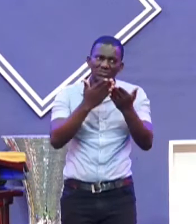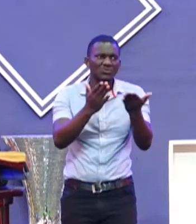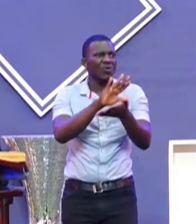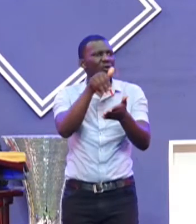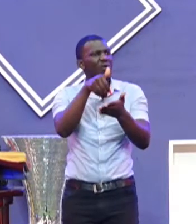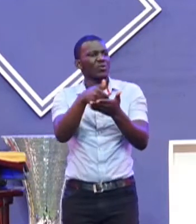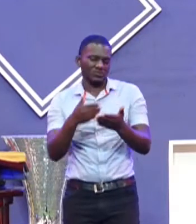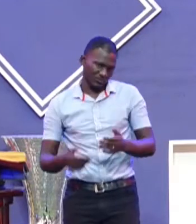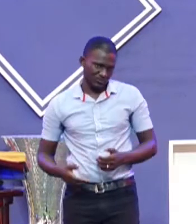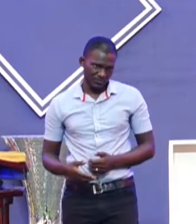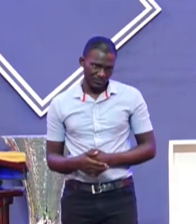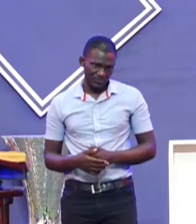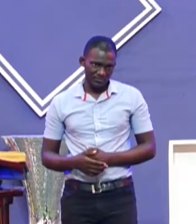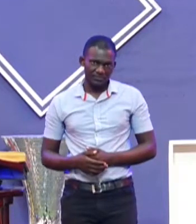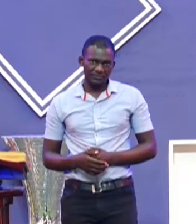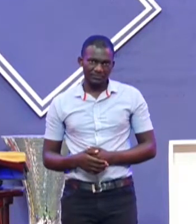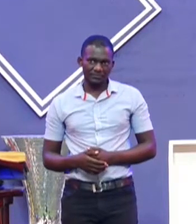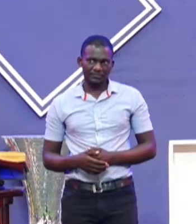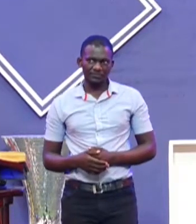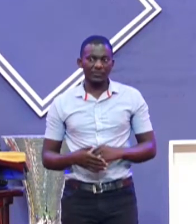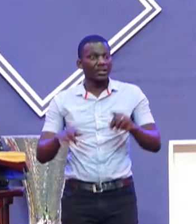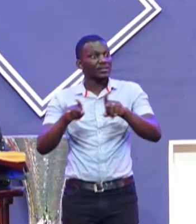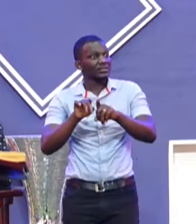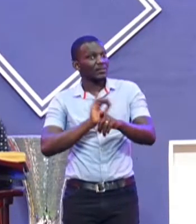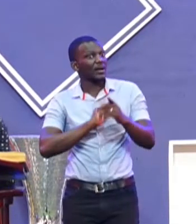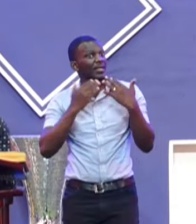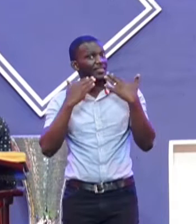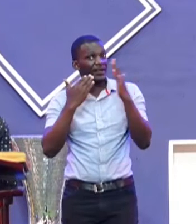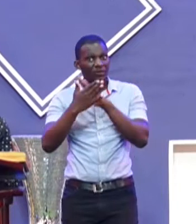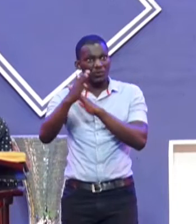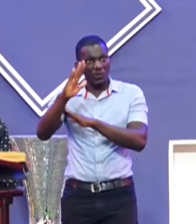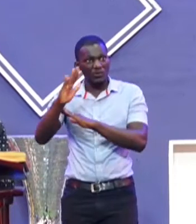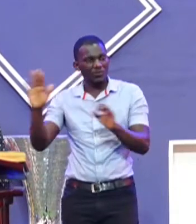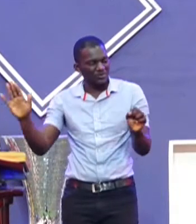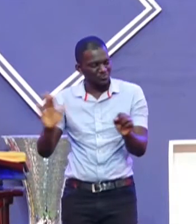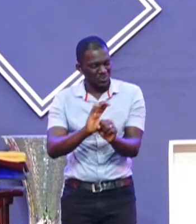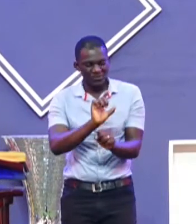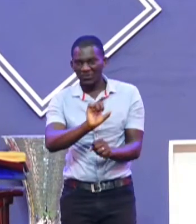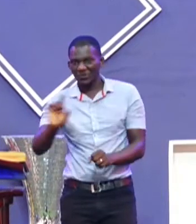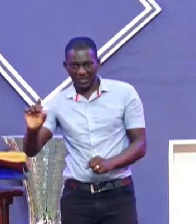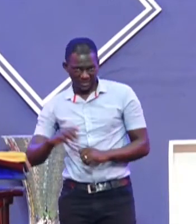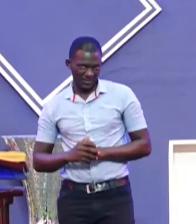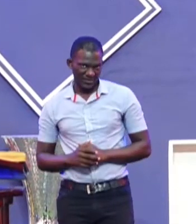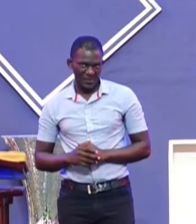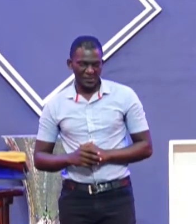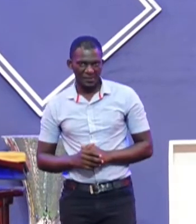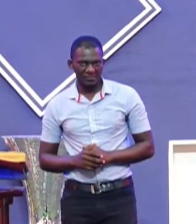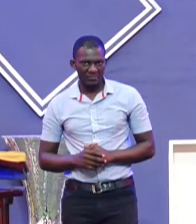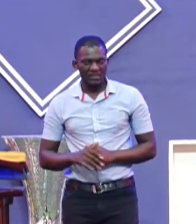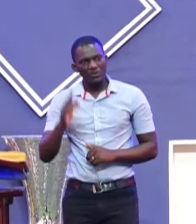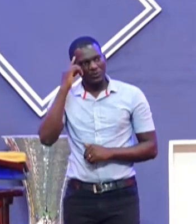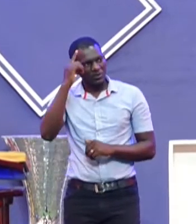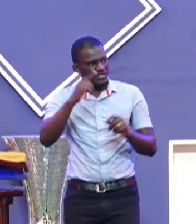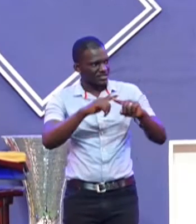may the Lord bless you so much. Era nebaza Katonda olwa wiki yonna. And I also thank the Lord for the whole of this week.